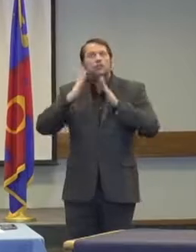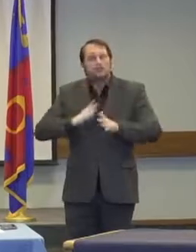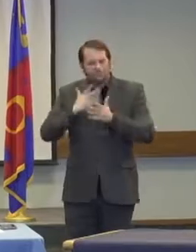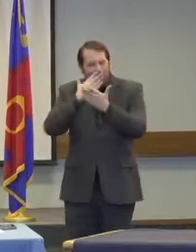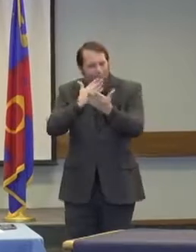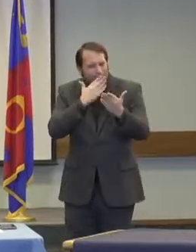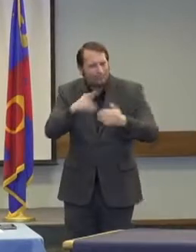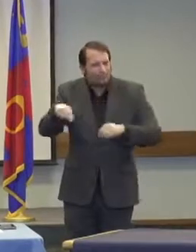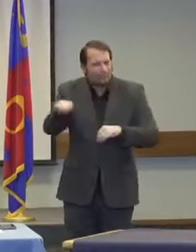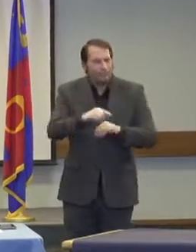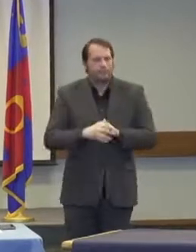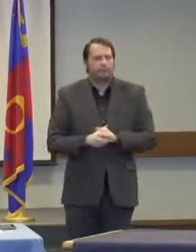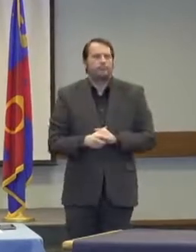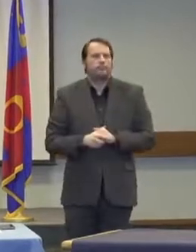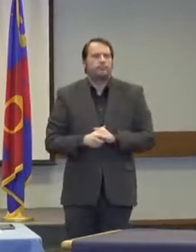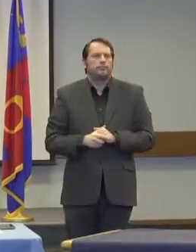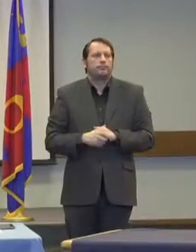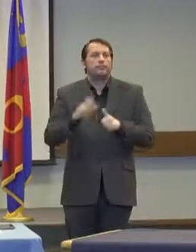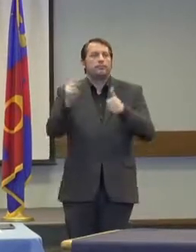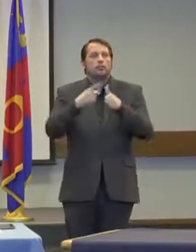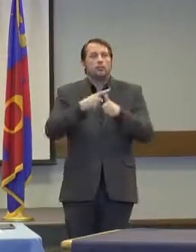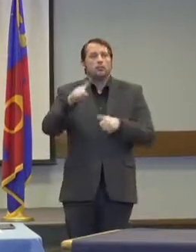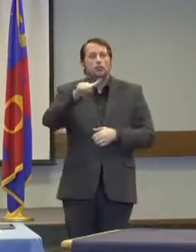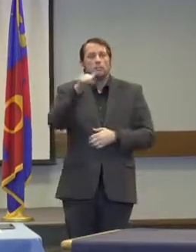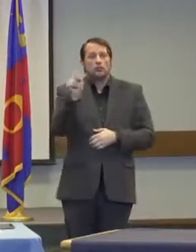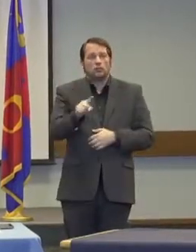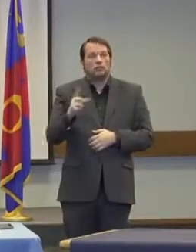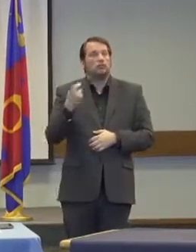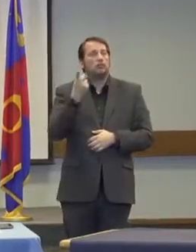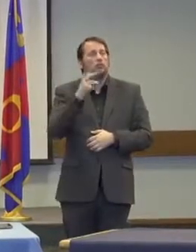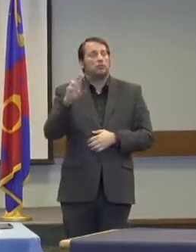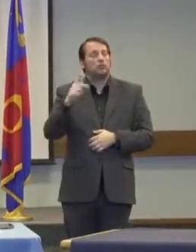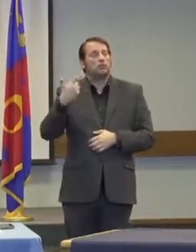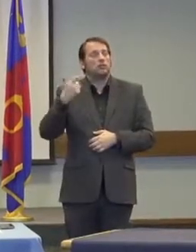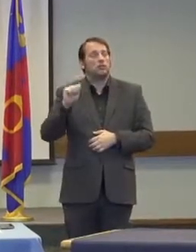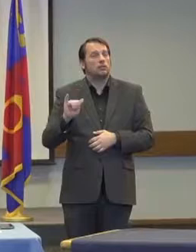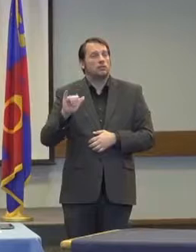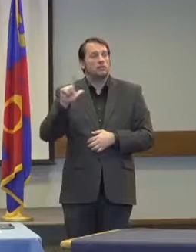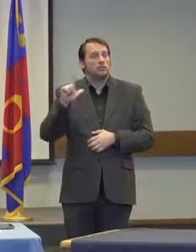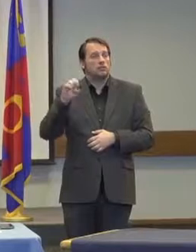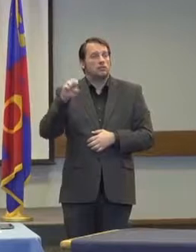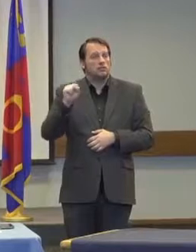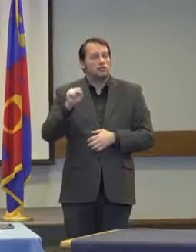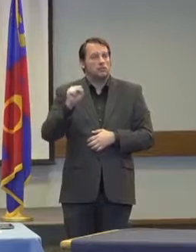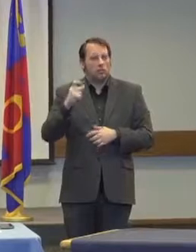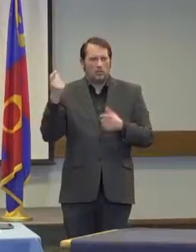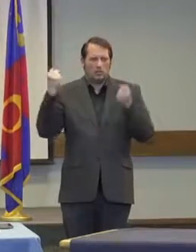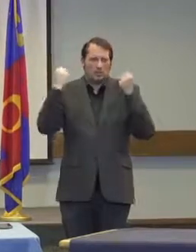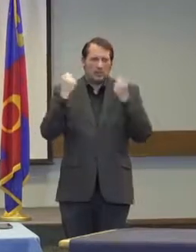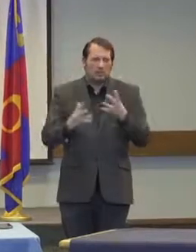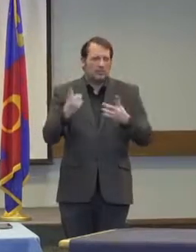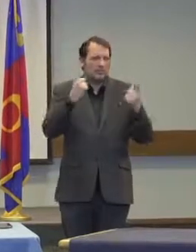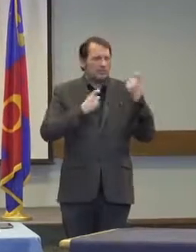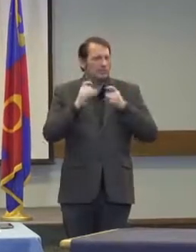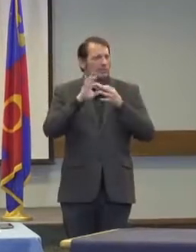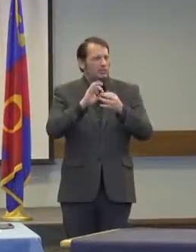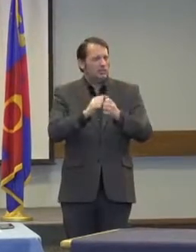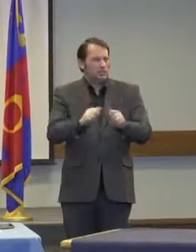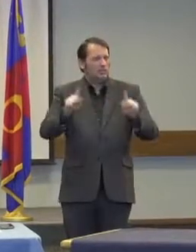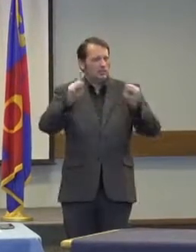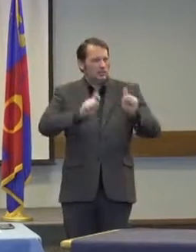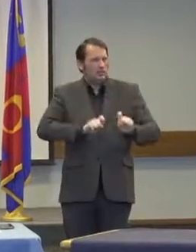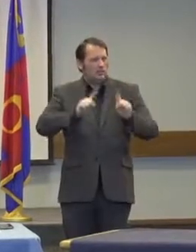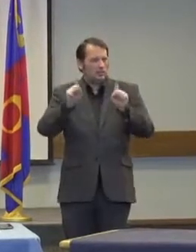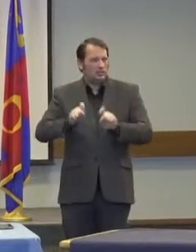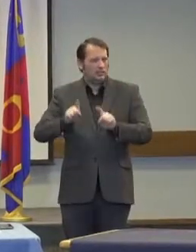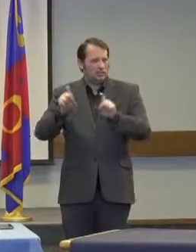And I'm going to start with Dr. Gales, because we've received so many questions about testing. So Dr. Gales, the big question